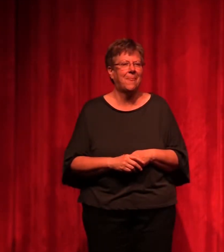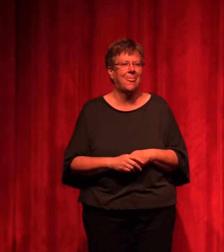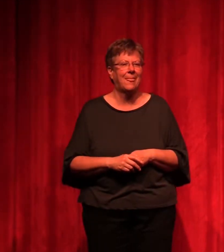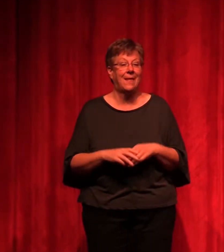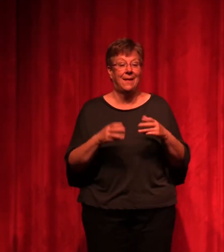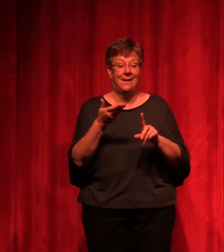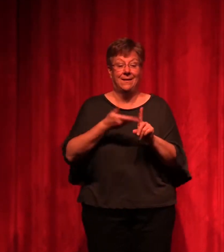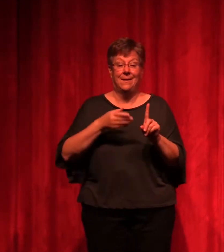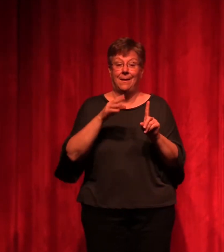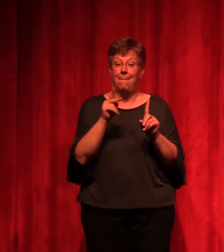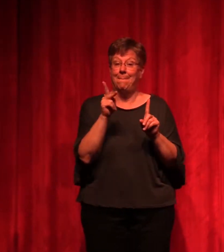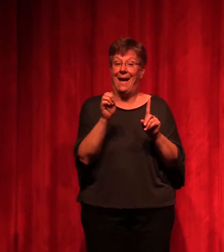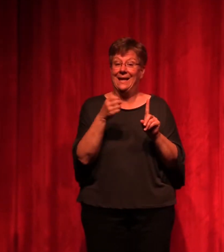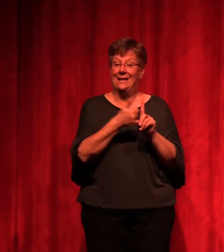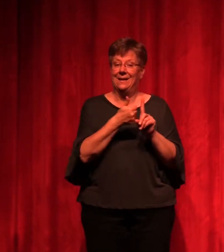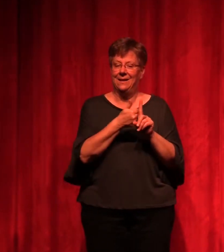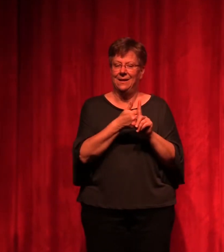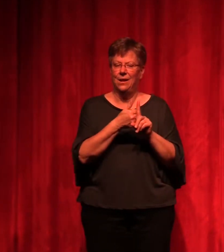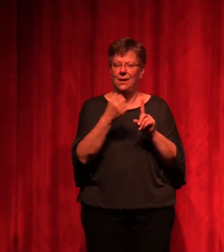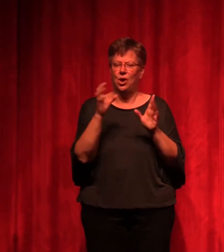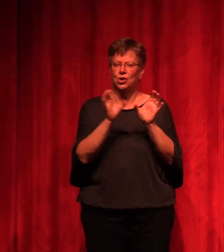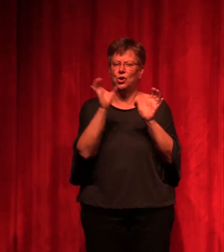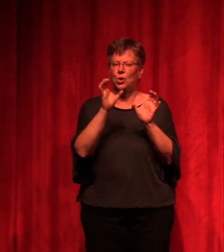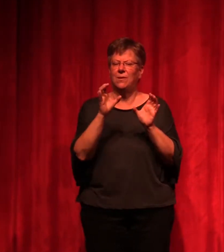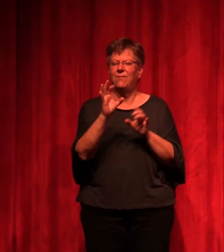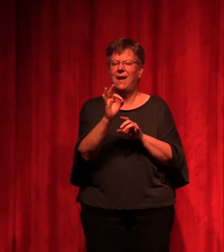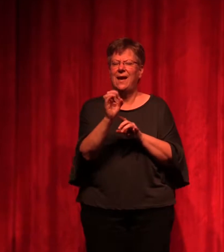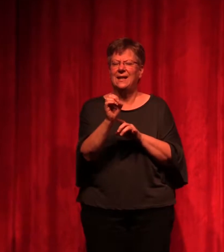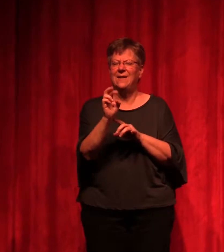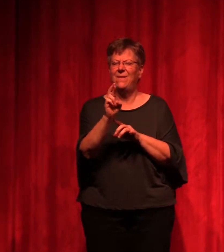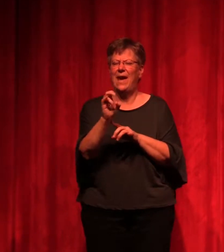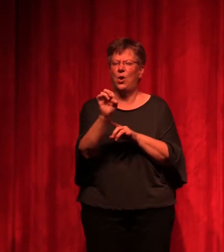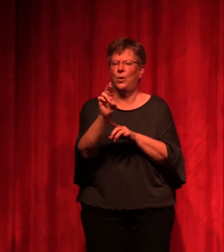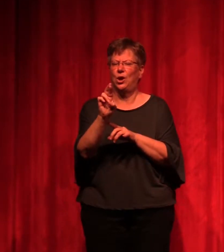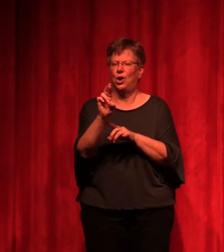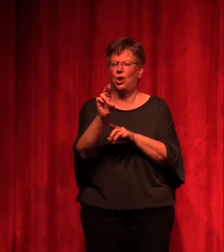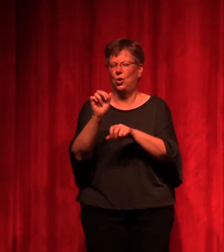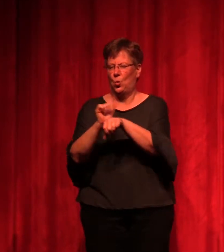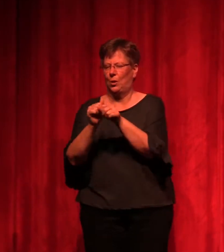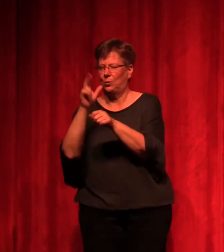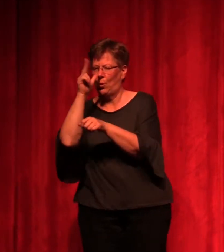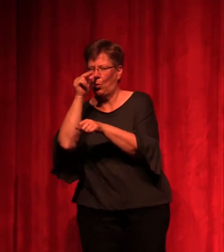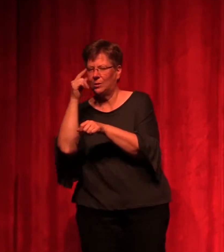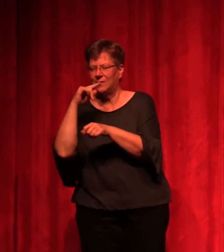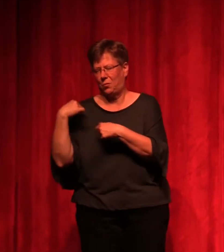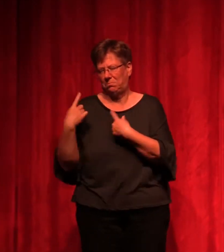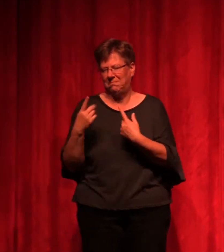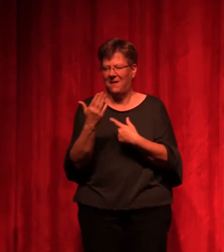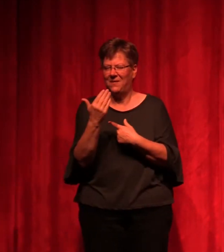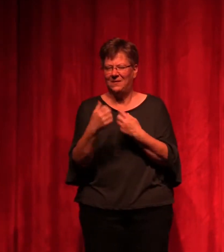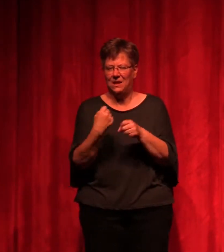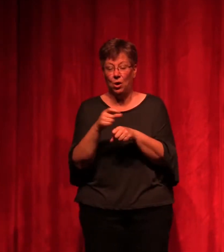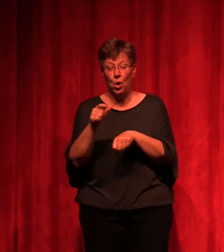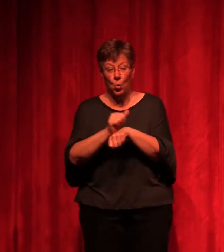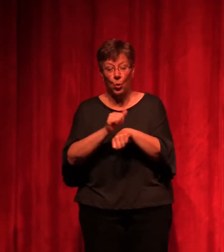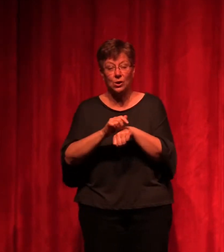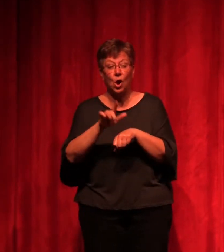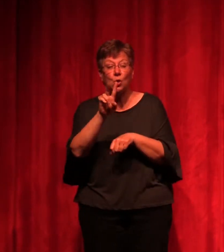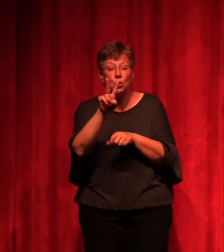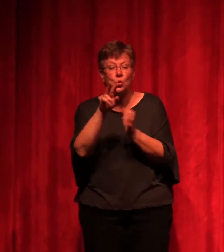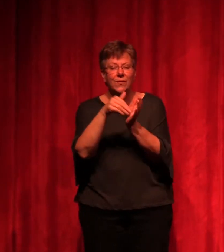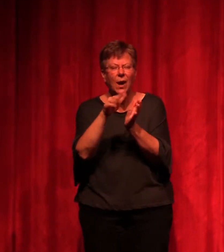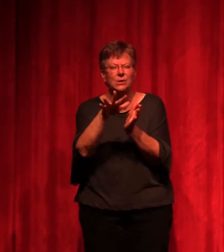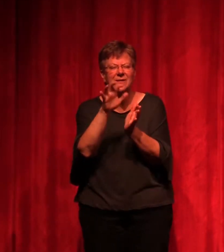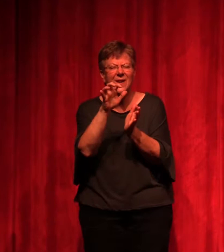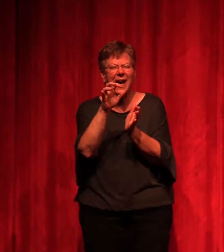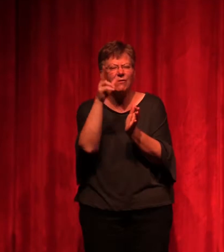Mike Robinson has been a certified journeyman farrier for the past 15 years, working on about 2,500 horses